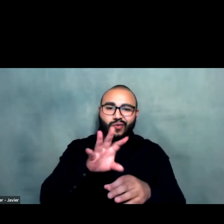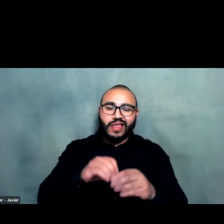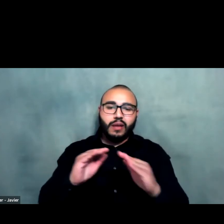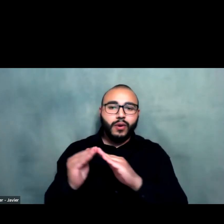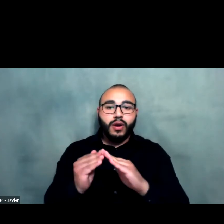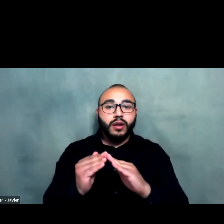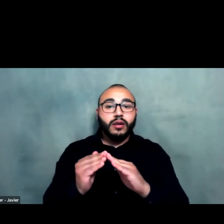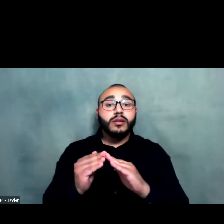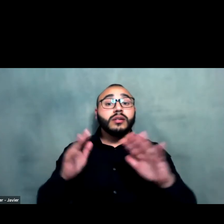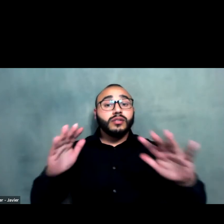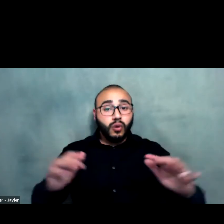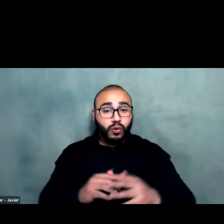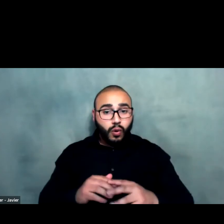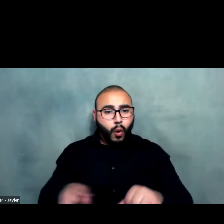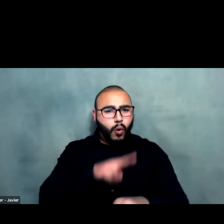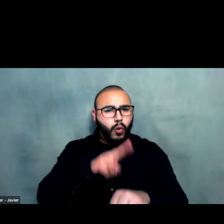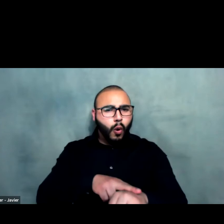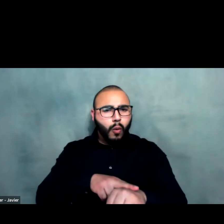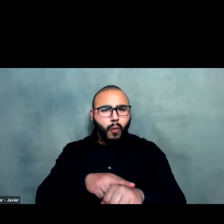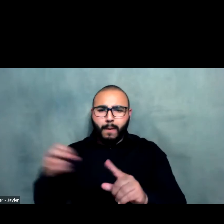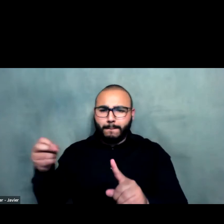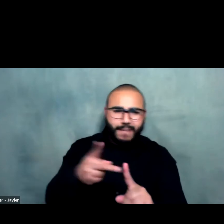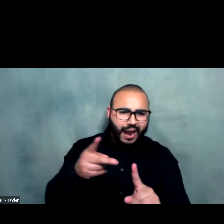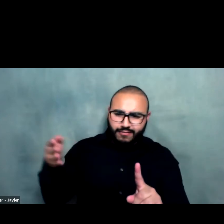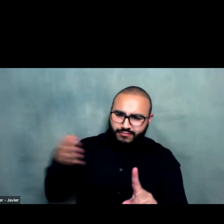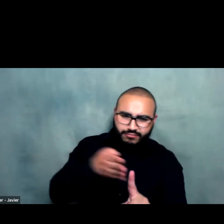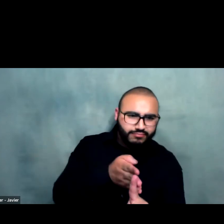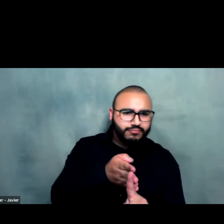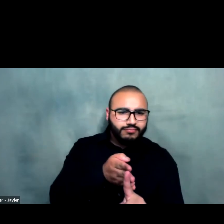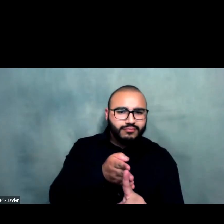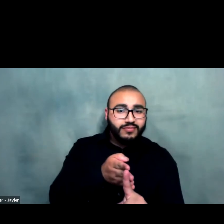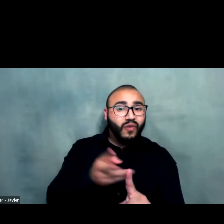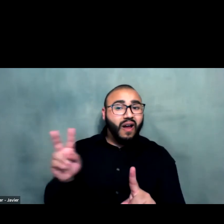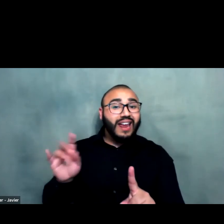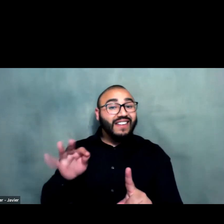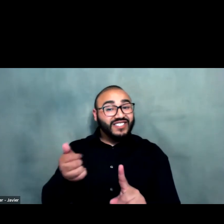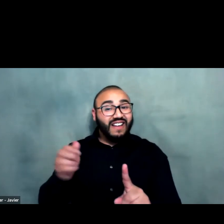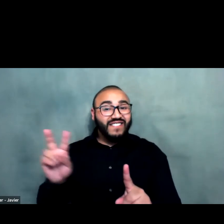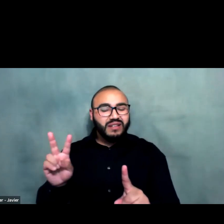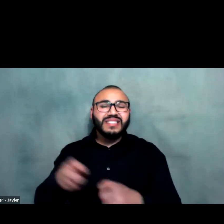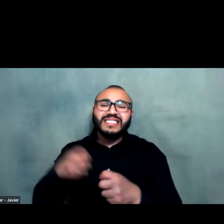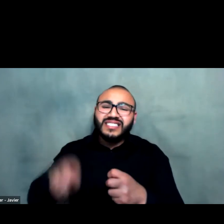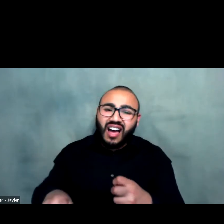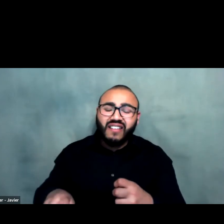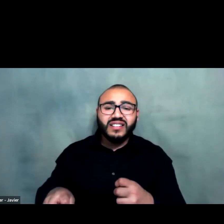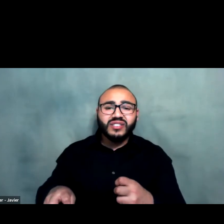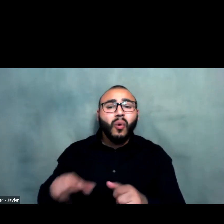And getting back to normal for victims can be very difficult. So please continue to check up on them.